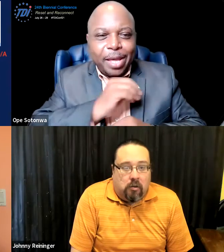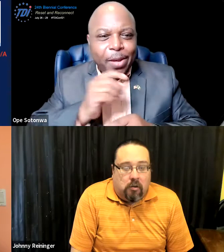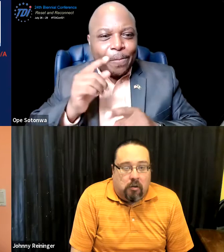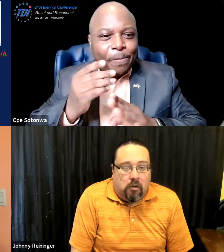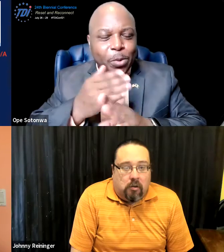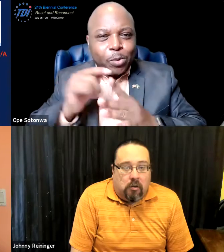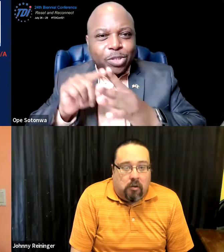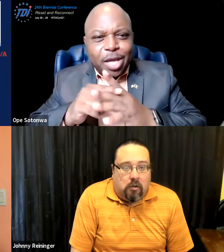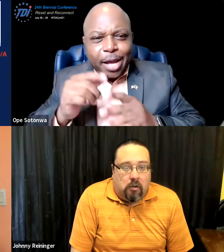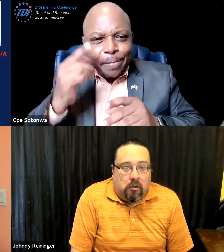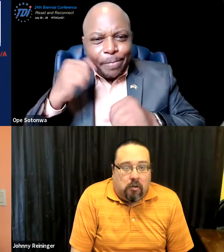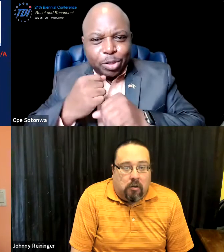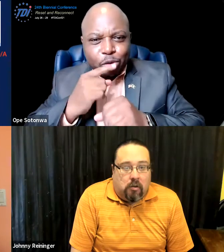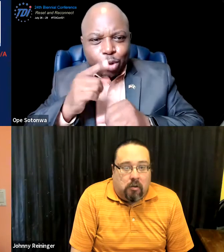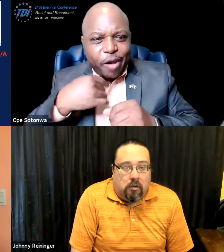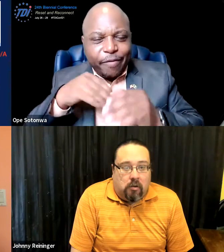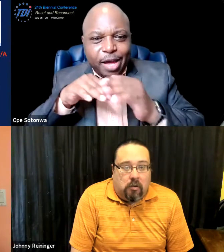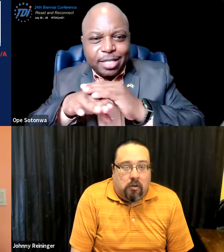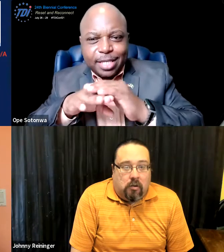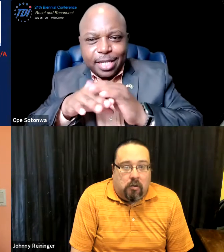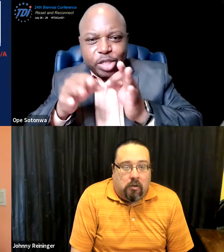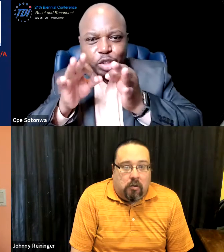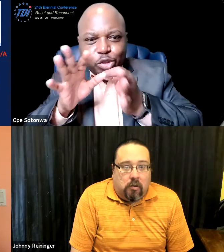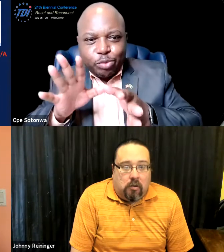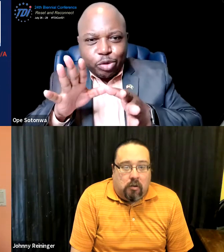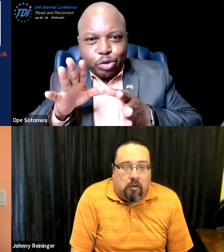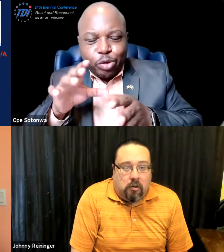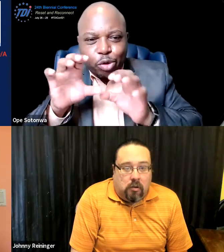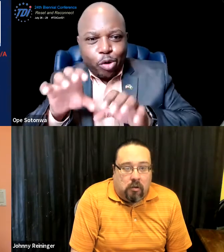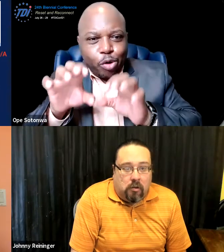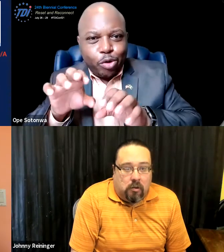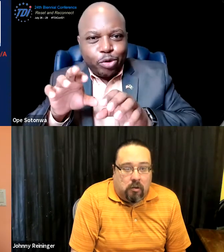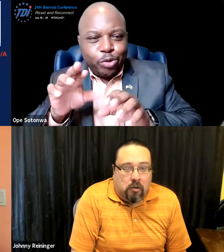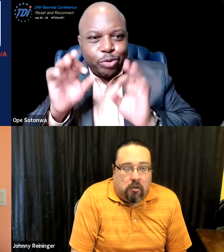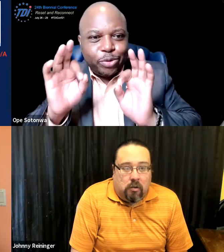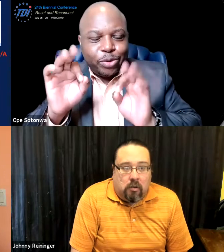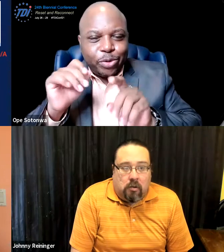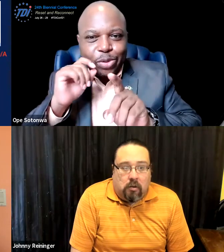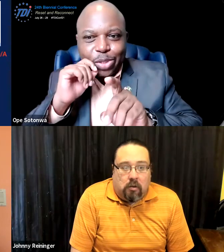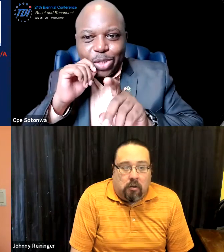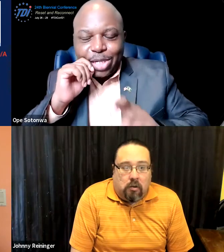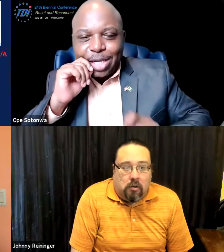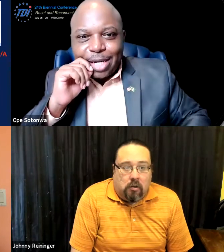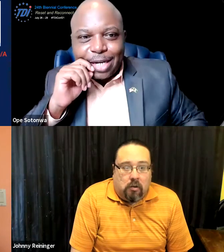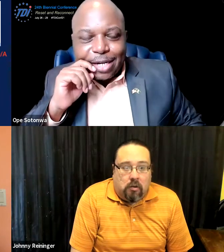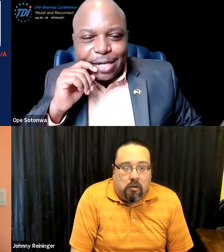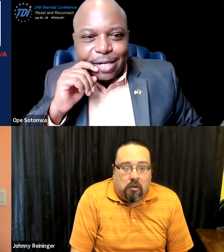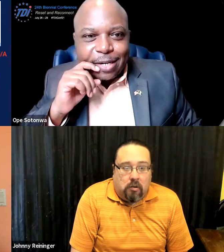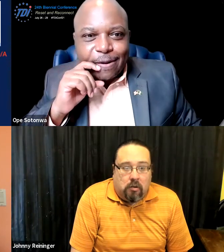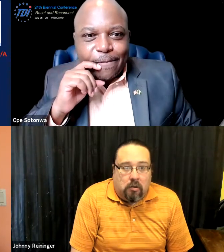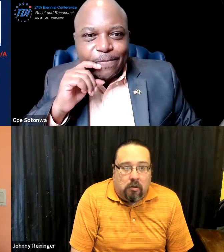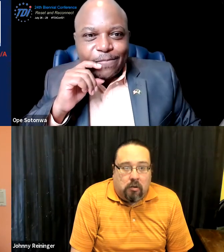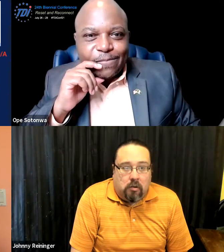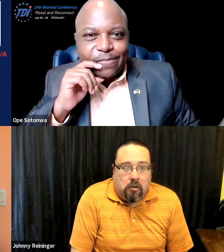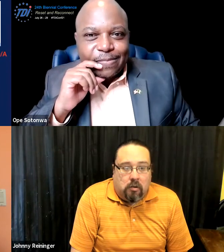This is my sign name. It's an O on my chest. Before we start, I want to make sure that we have the interpreters in place. We have CART in place and